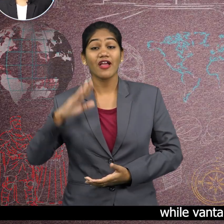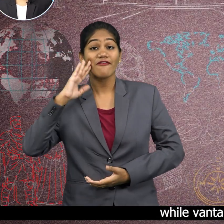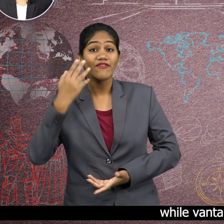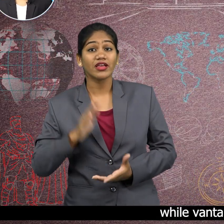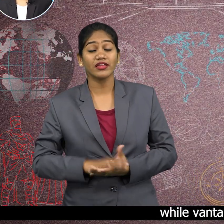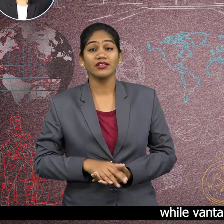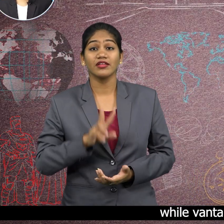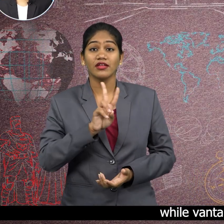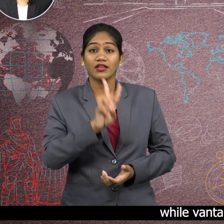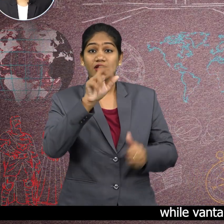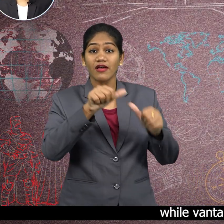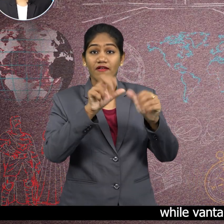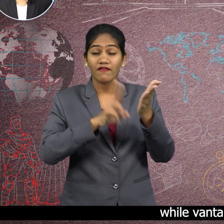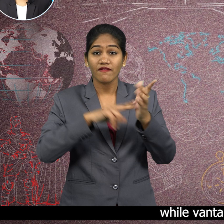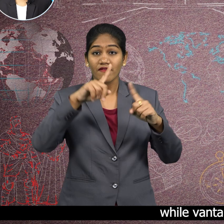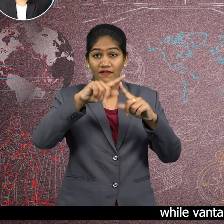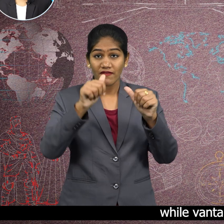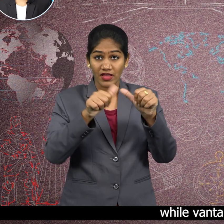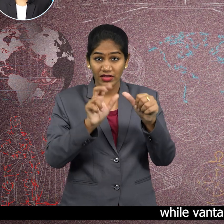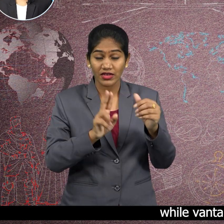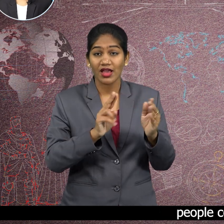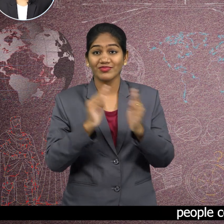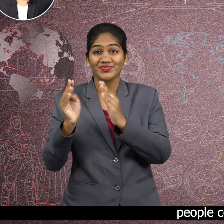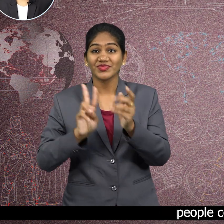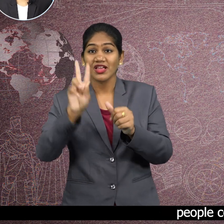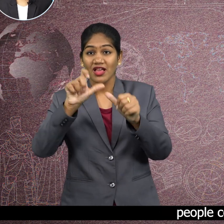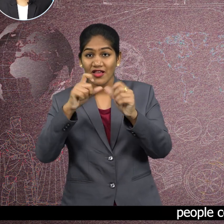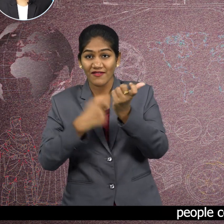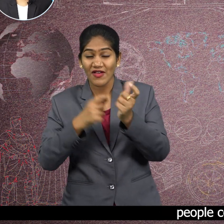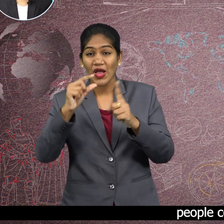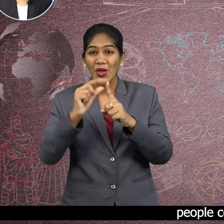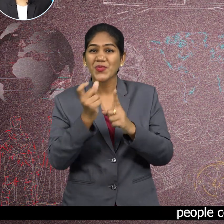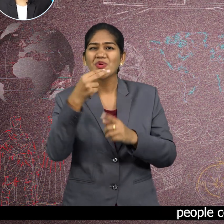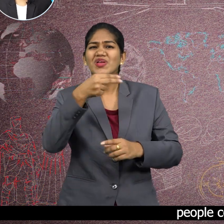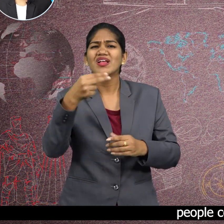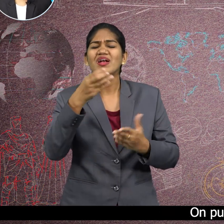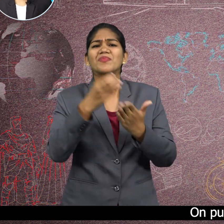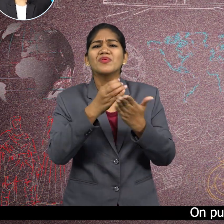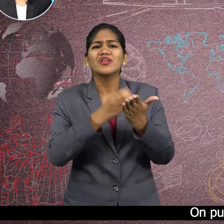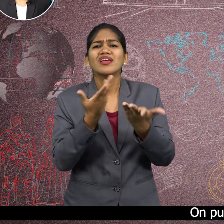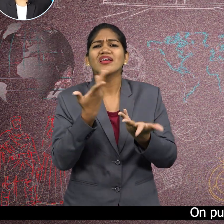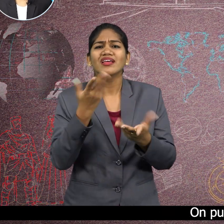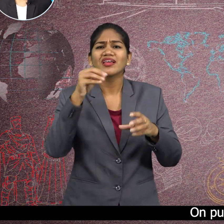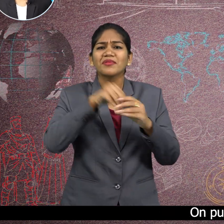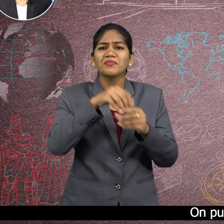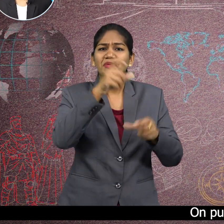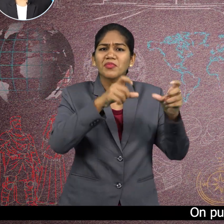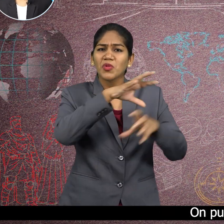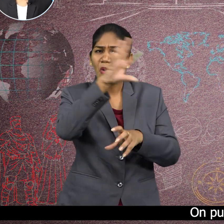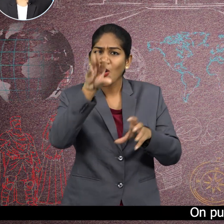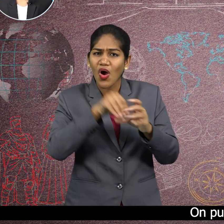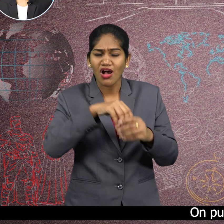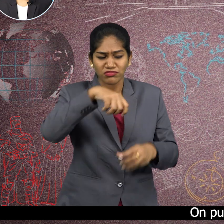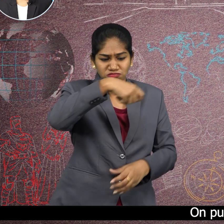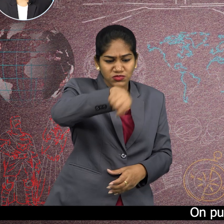While Vanta Varpu involves people cooking food on public